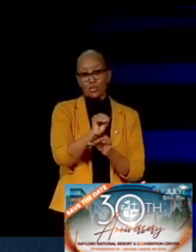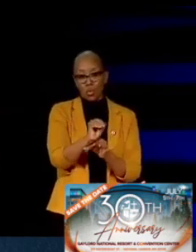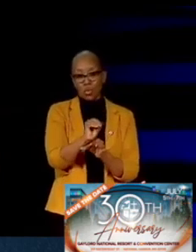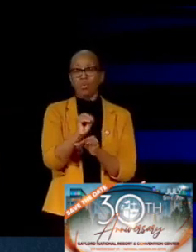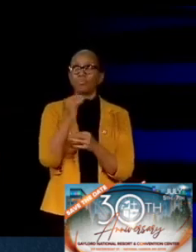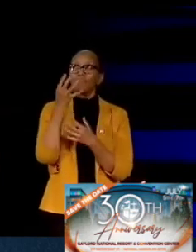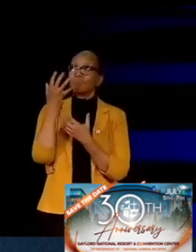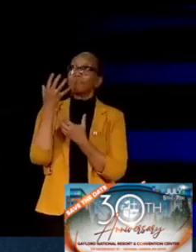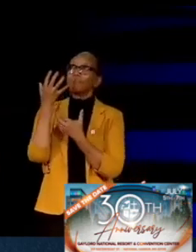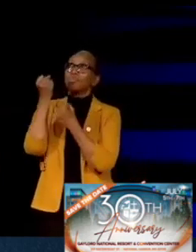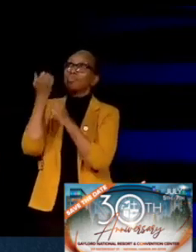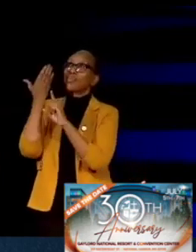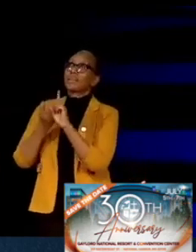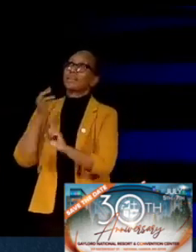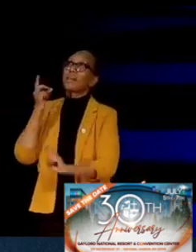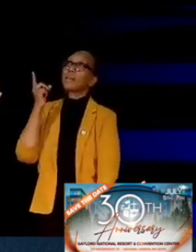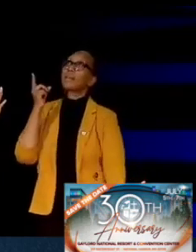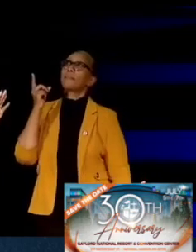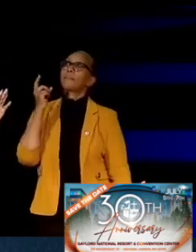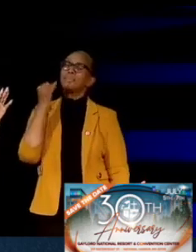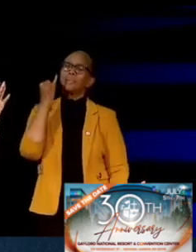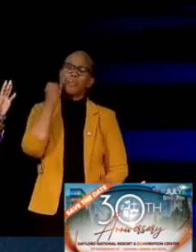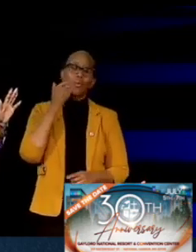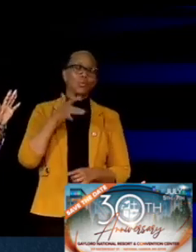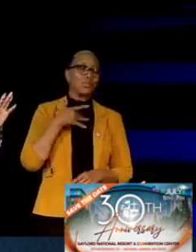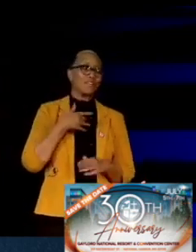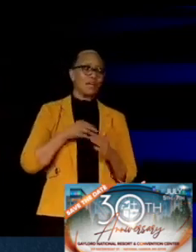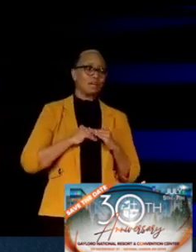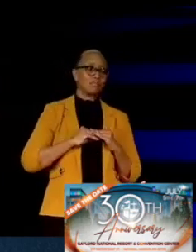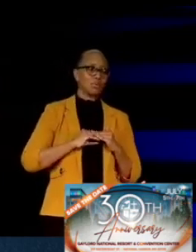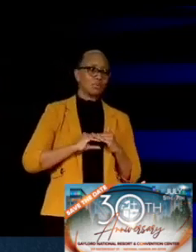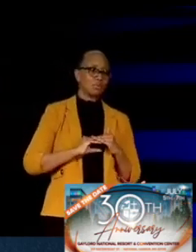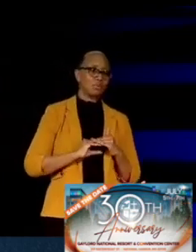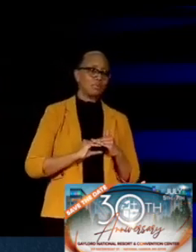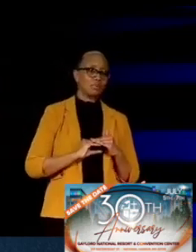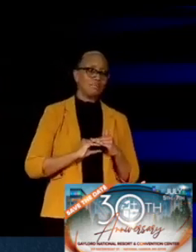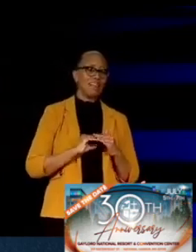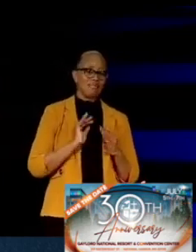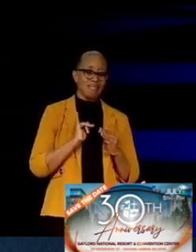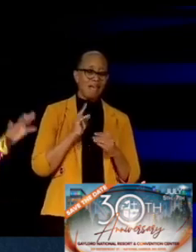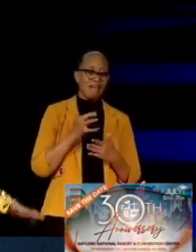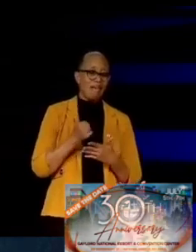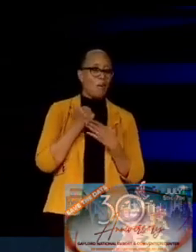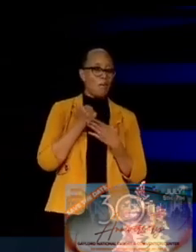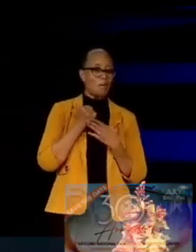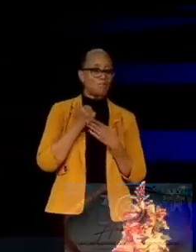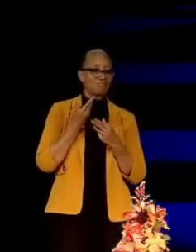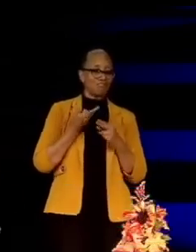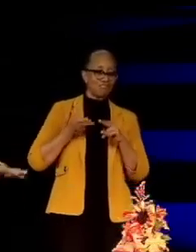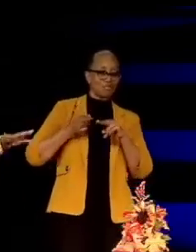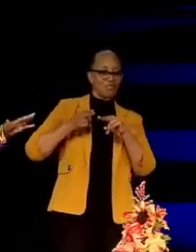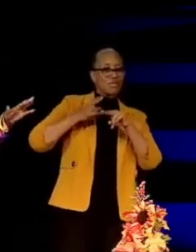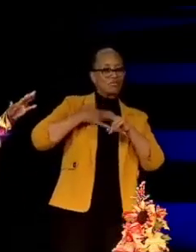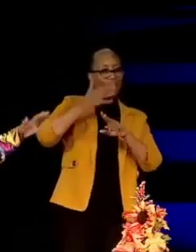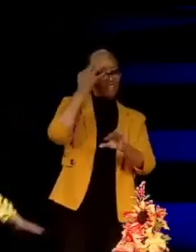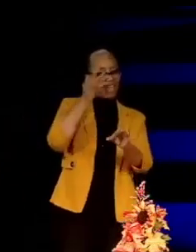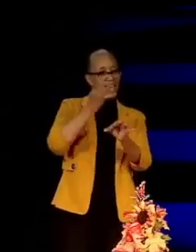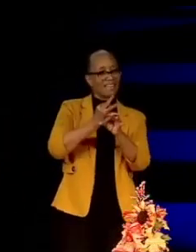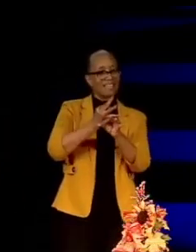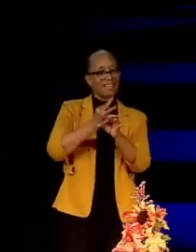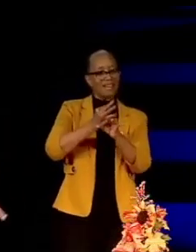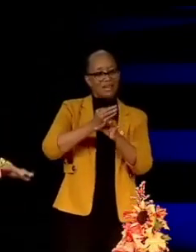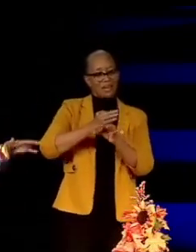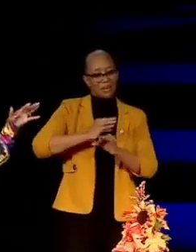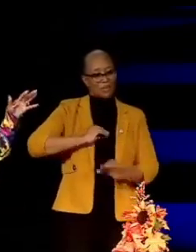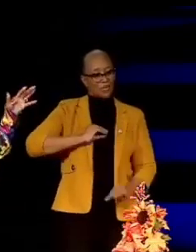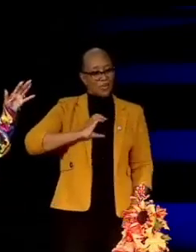trust God when I'm in a low place is the third reason, again, that I can trust him and I can be